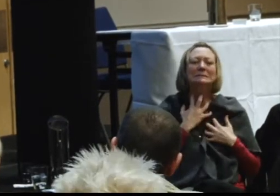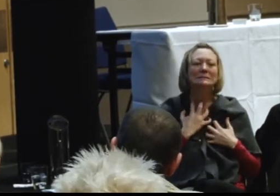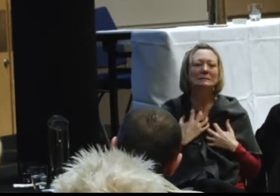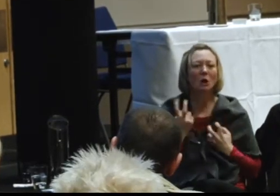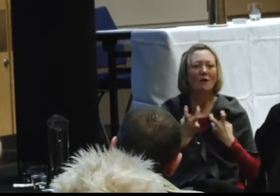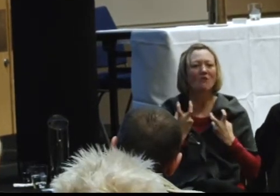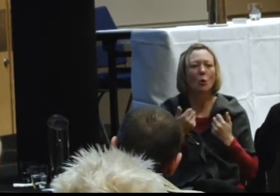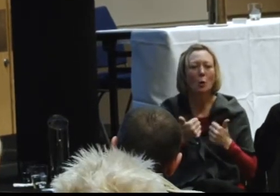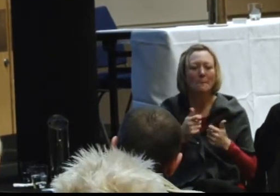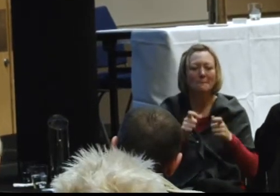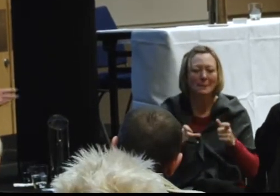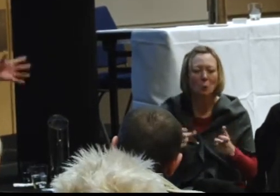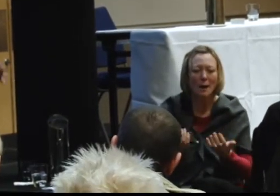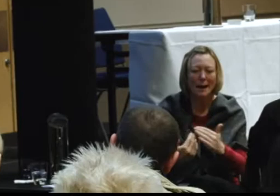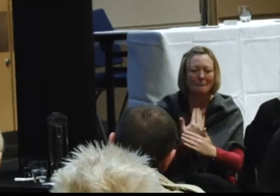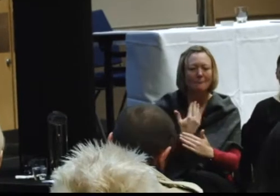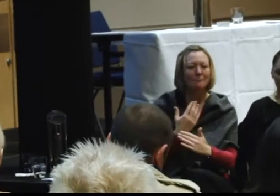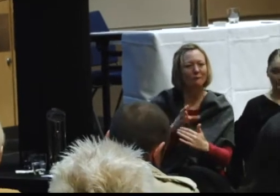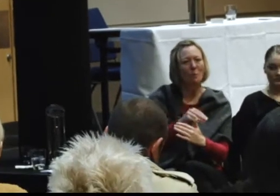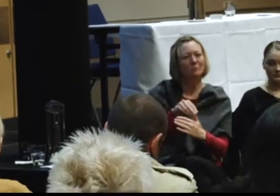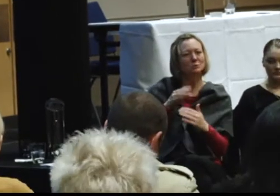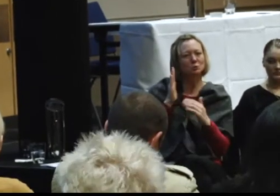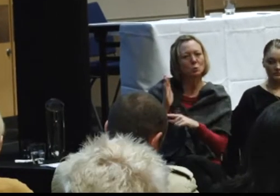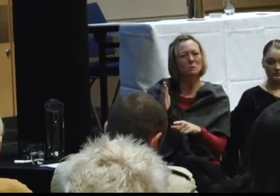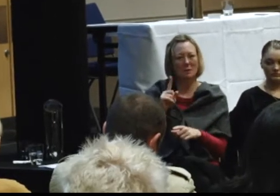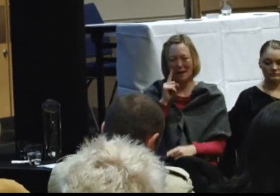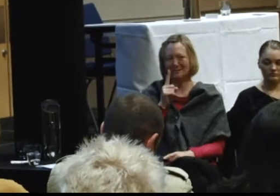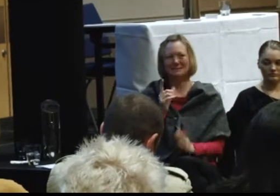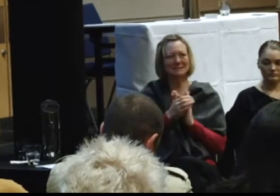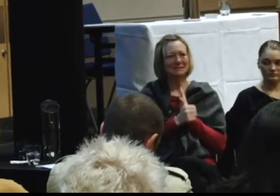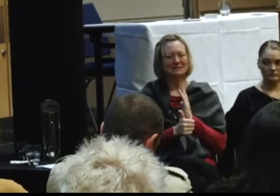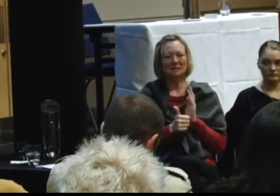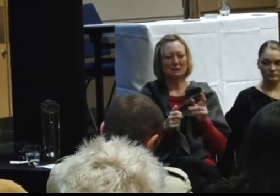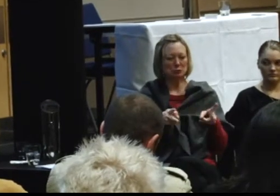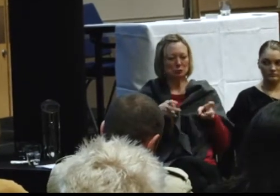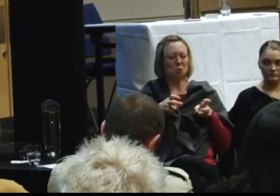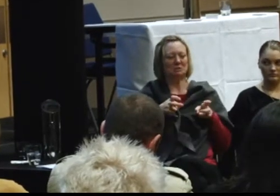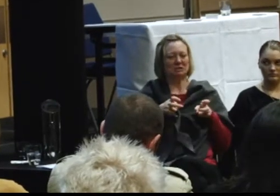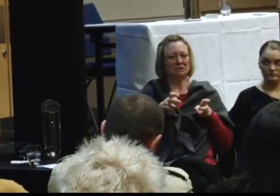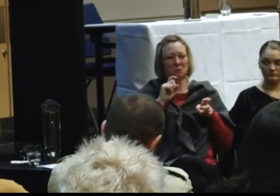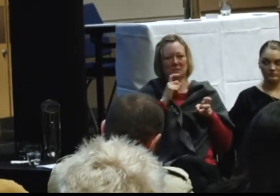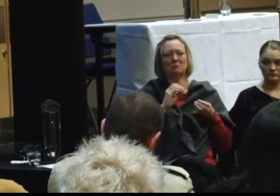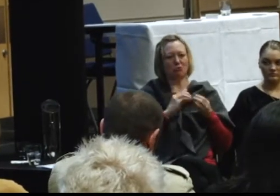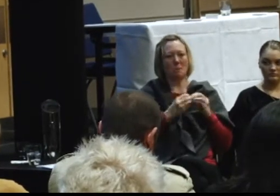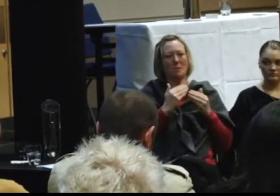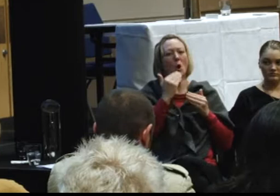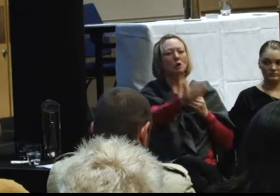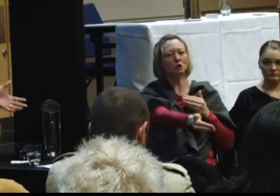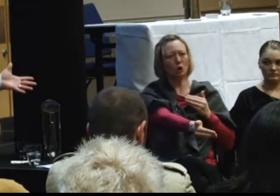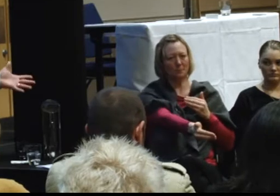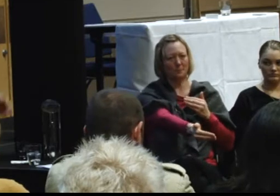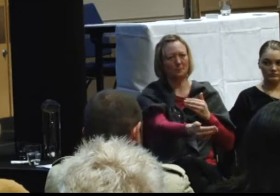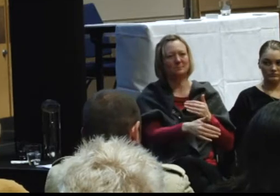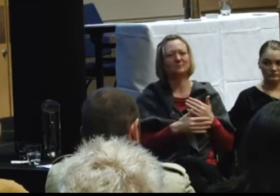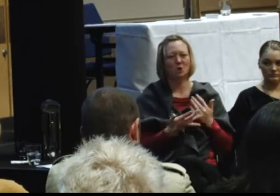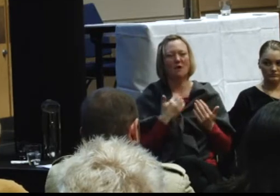people coming out of schools, and I can see that the pending skill shortage is going to cause us all a great deal of trouble in the long term. So I've been trying